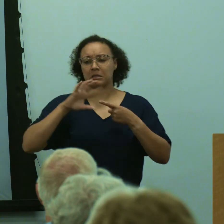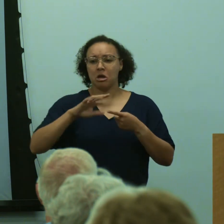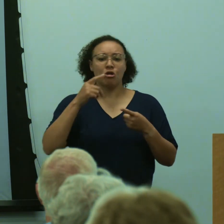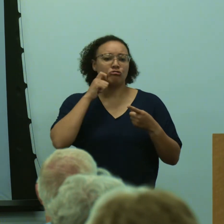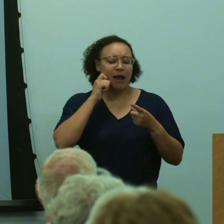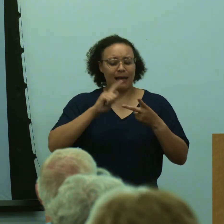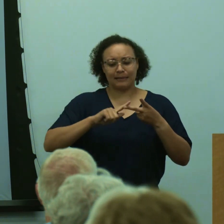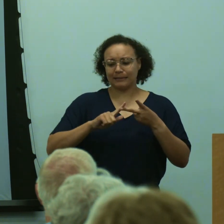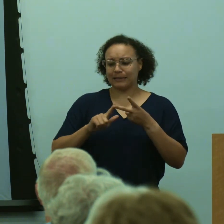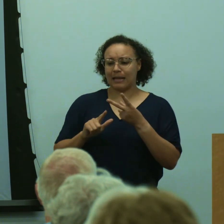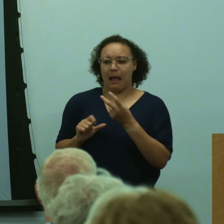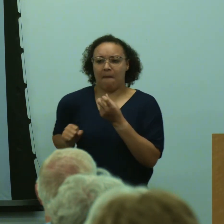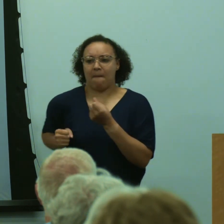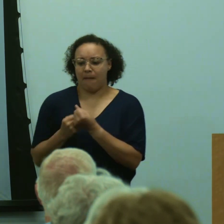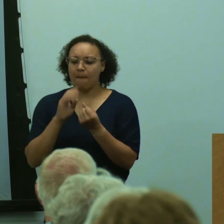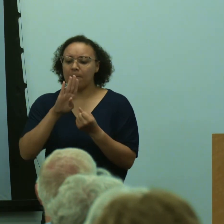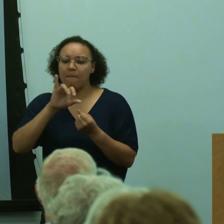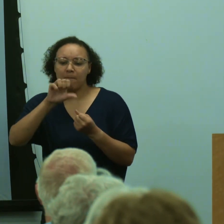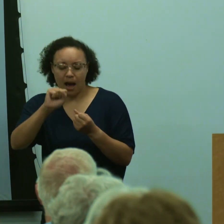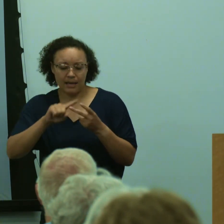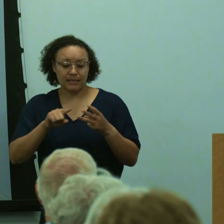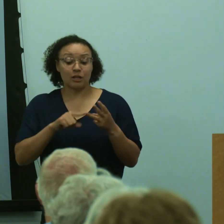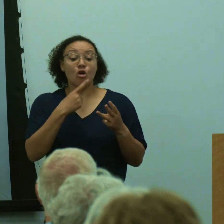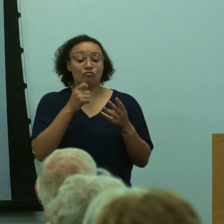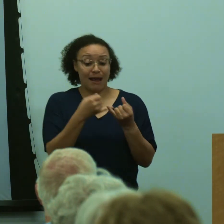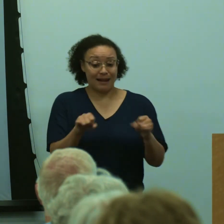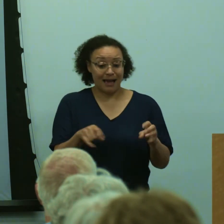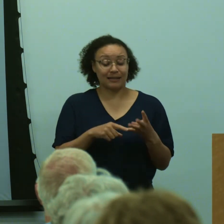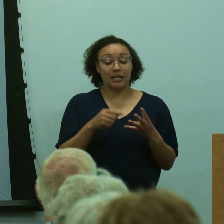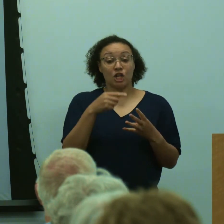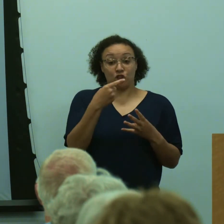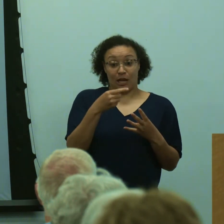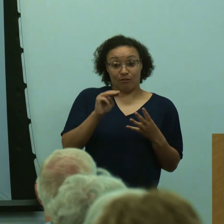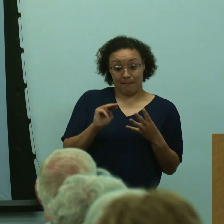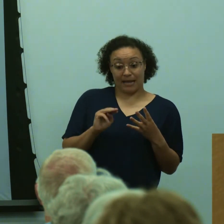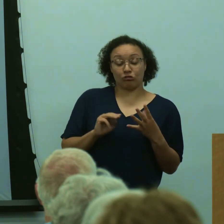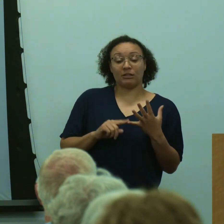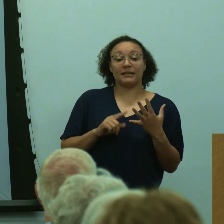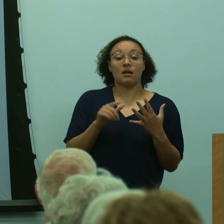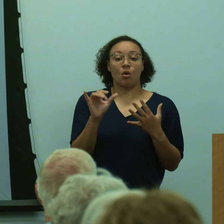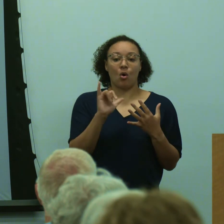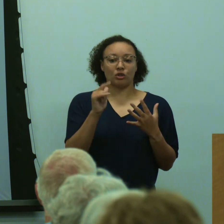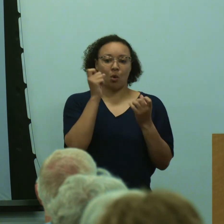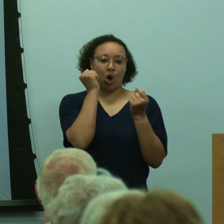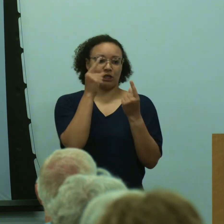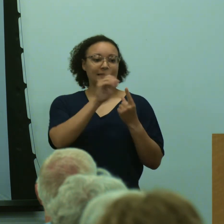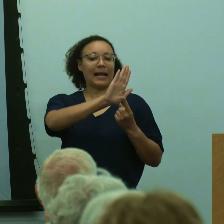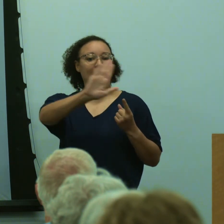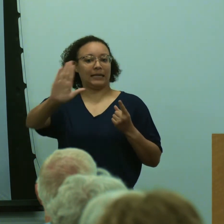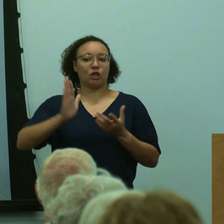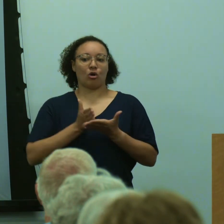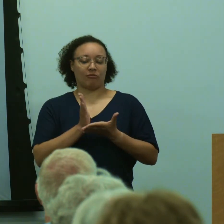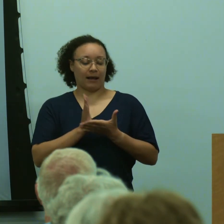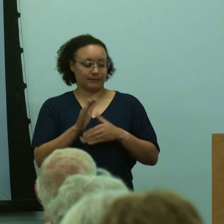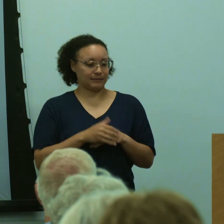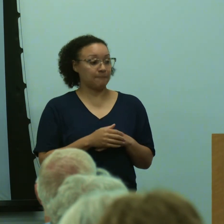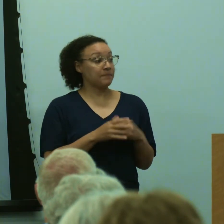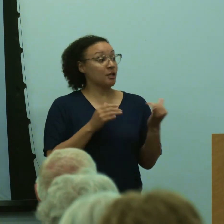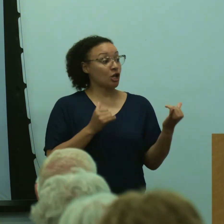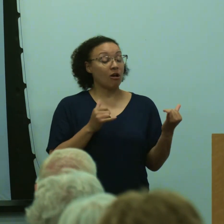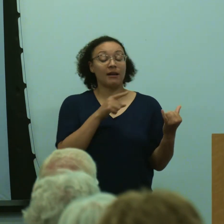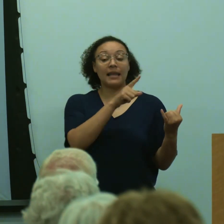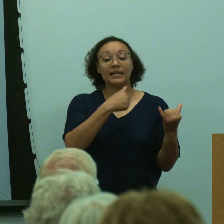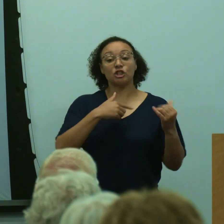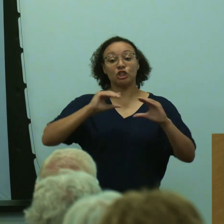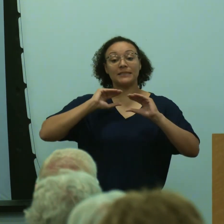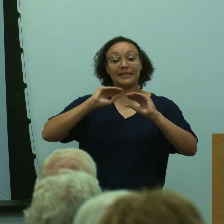bias, equity, ethics, redlining, gerrymandering, and understanding your rights. She is currently